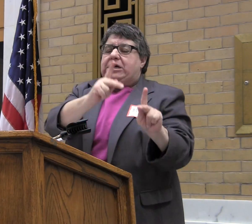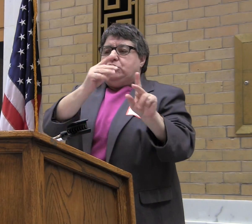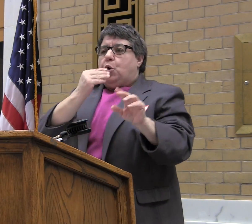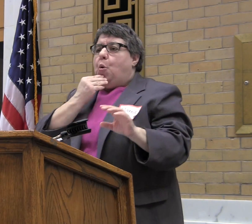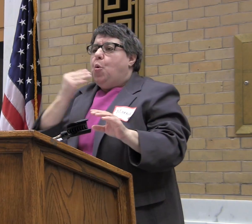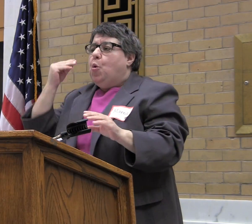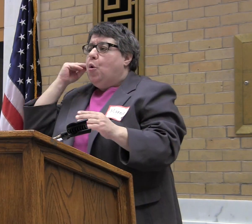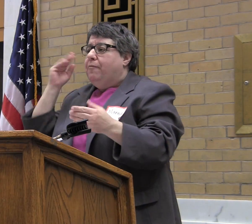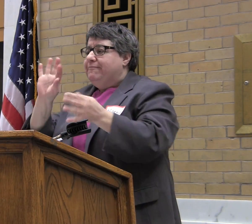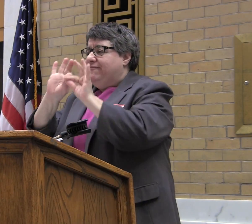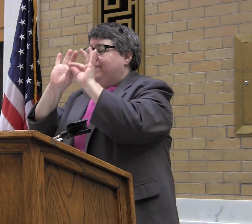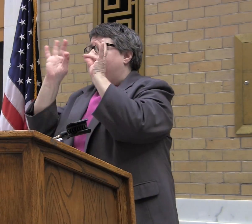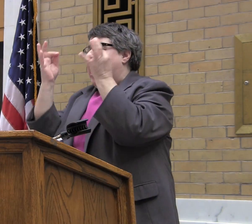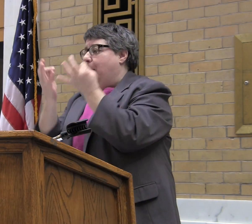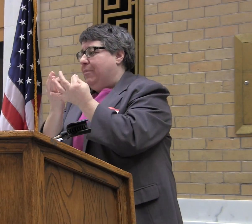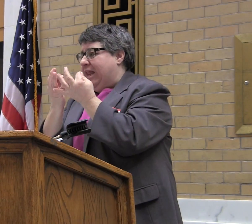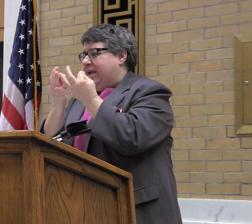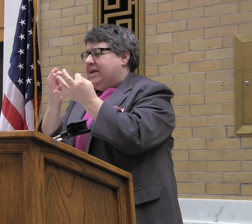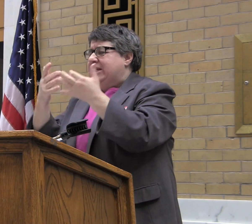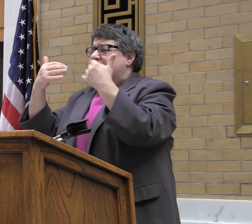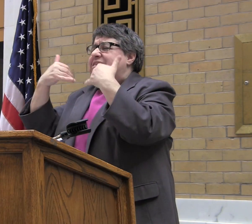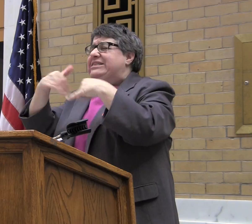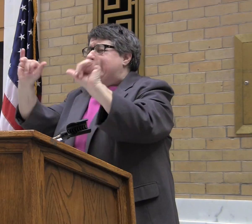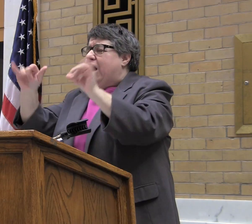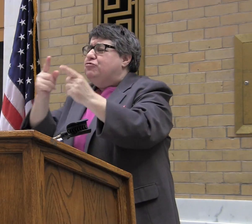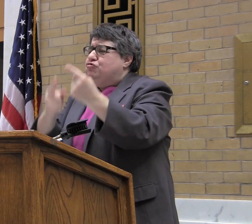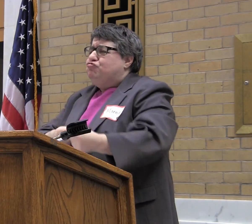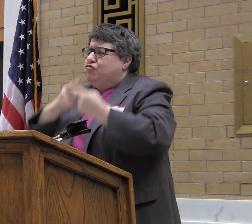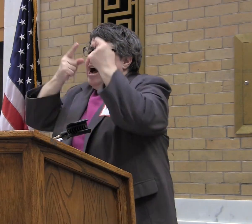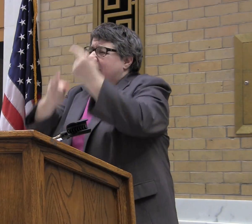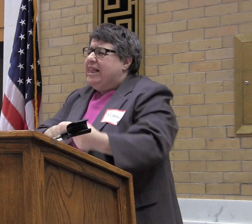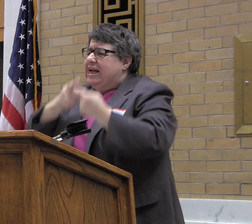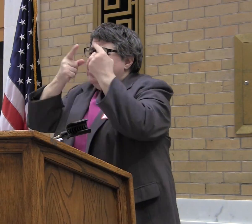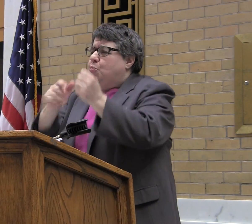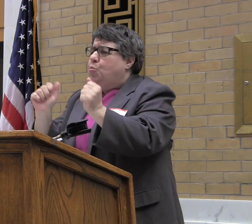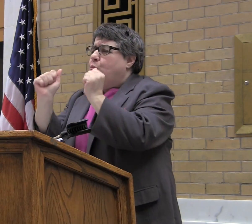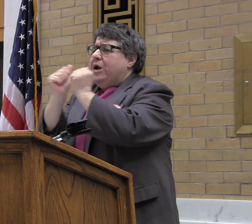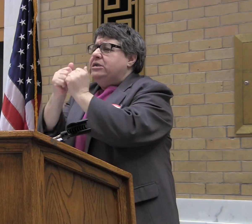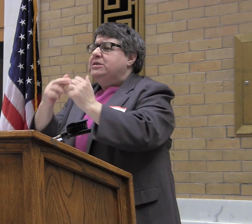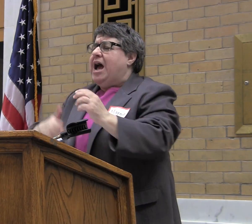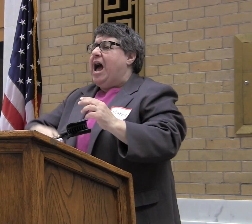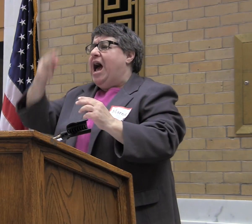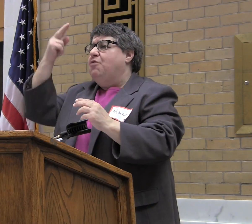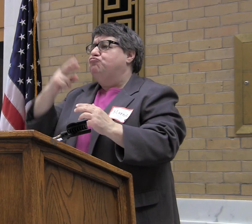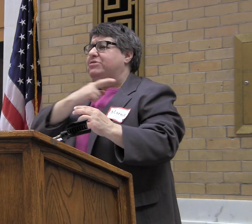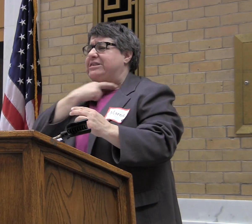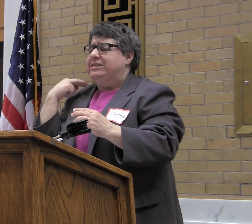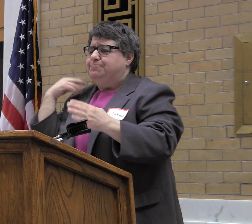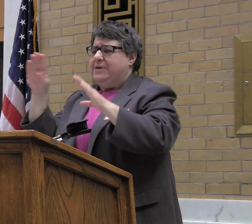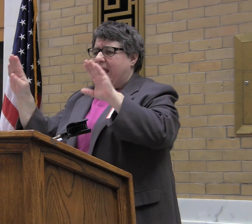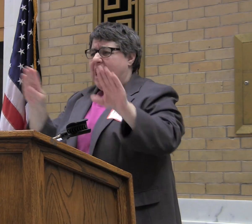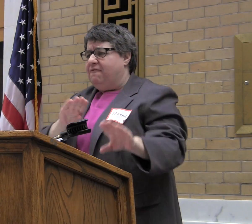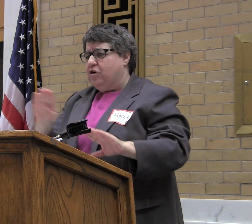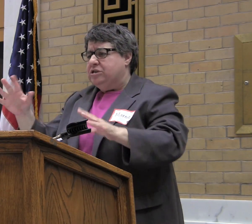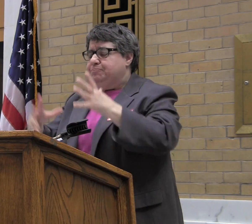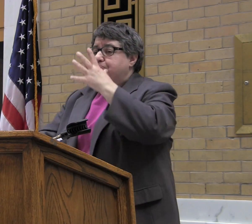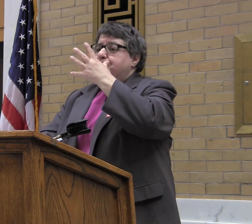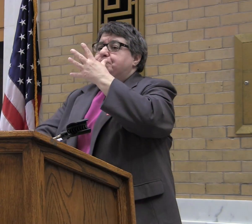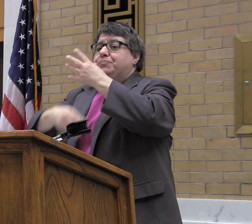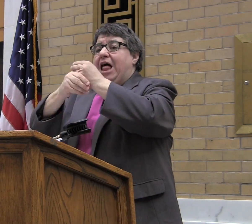So I went back home with my family and continued to struggle with high-risk